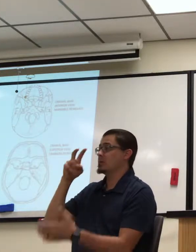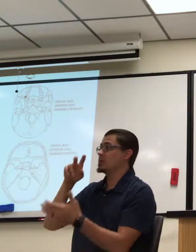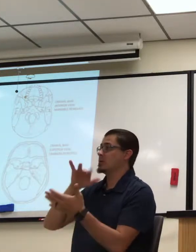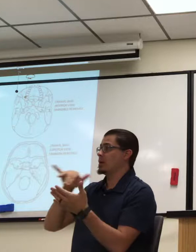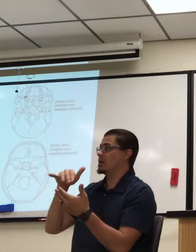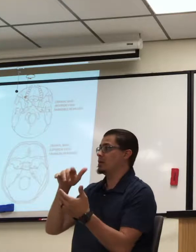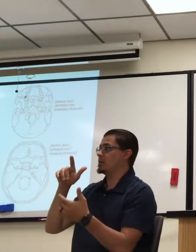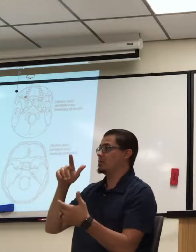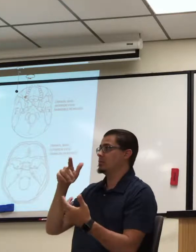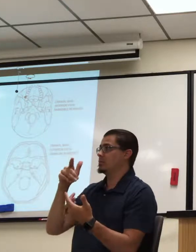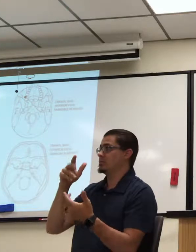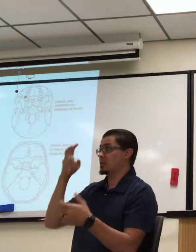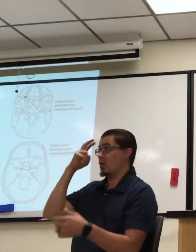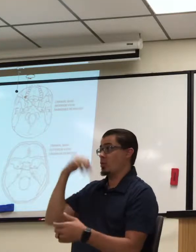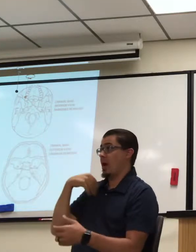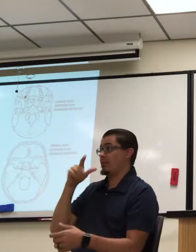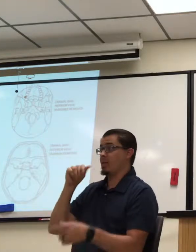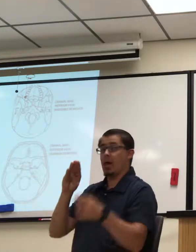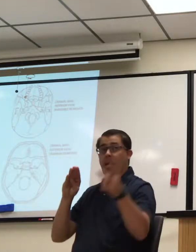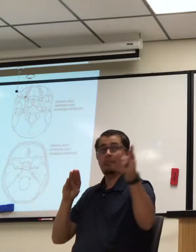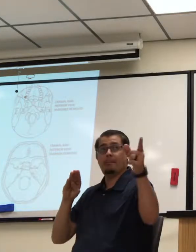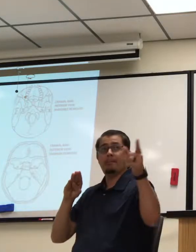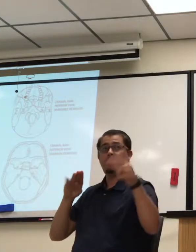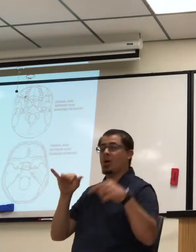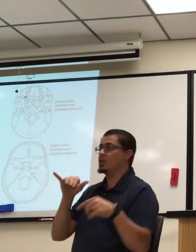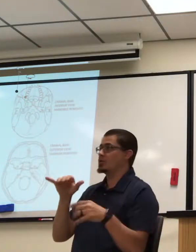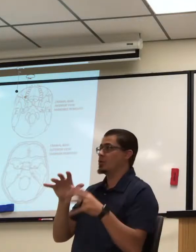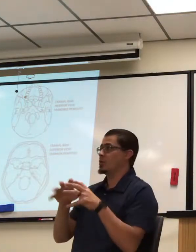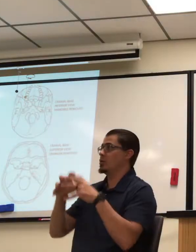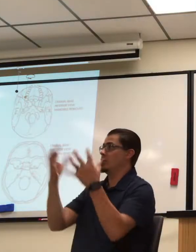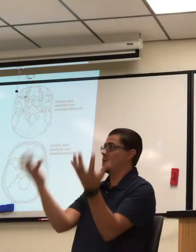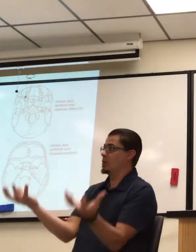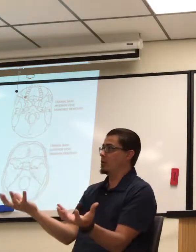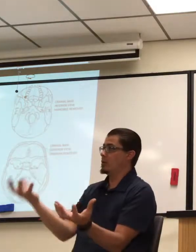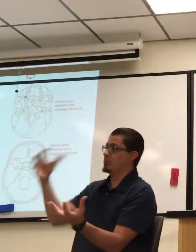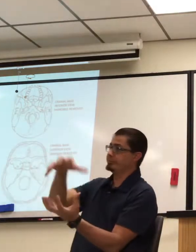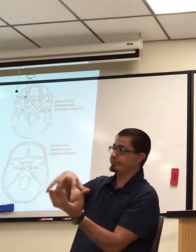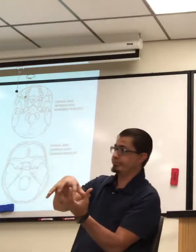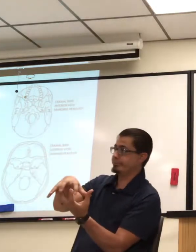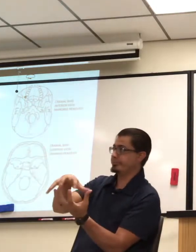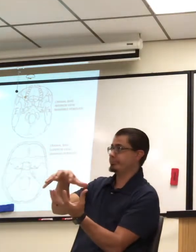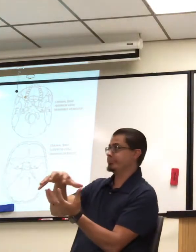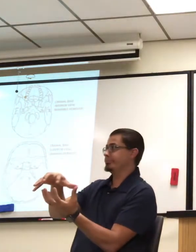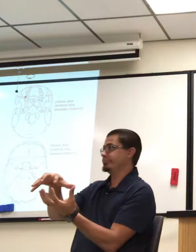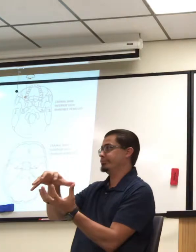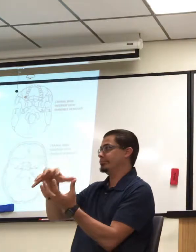have in the lab, study skulls articulated but also disarticulated.